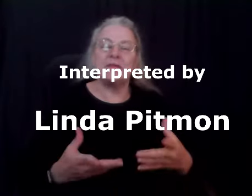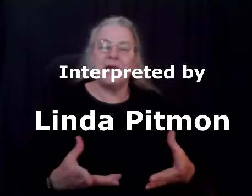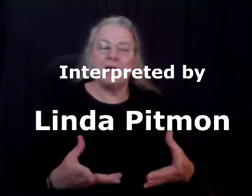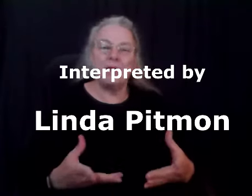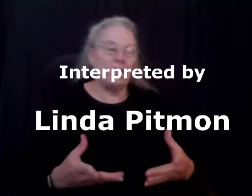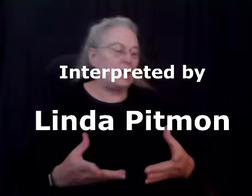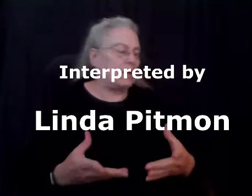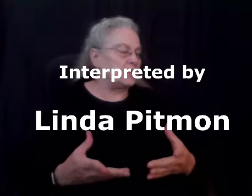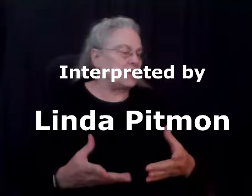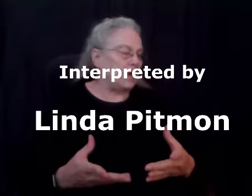ASL song.